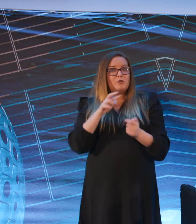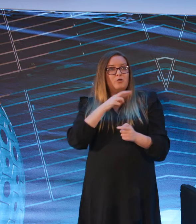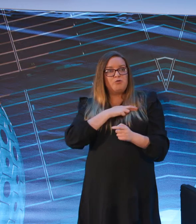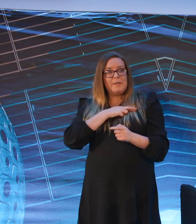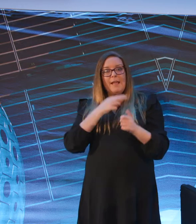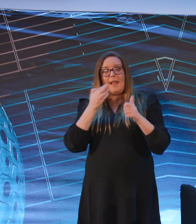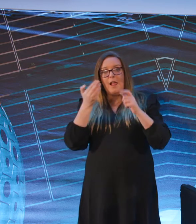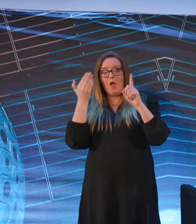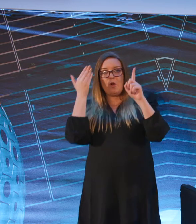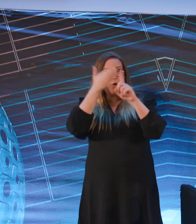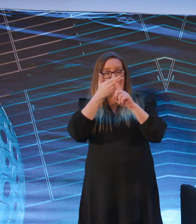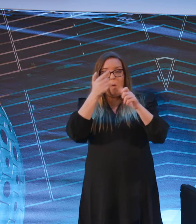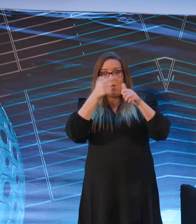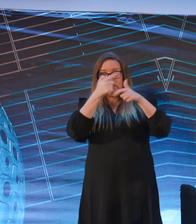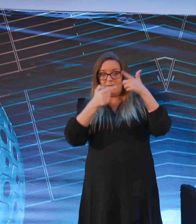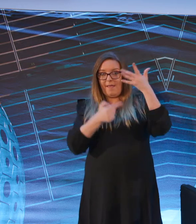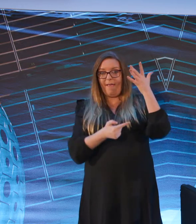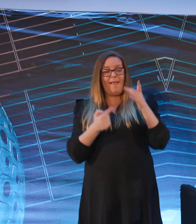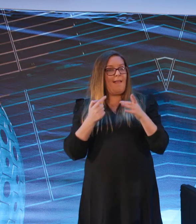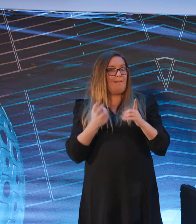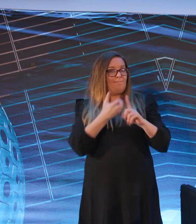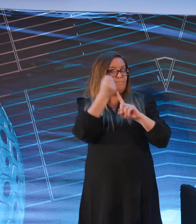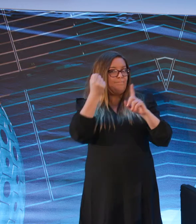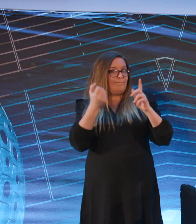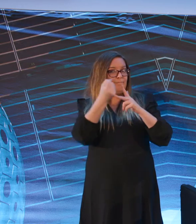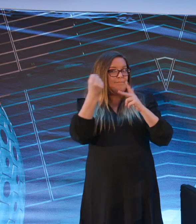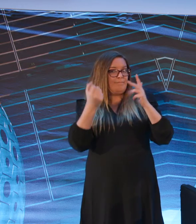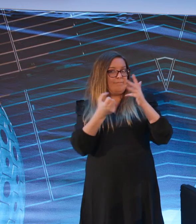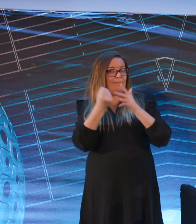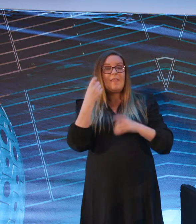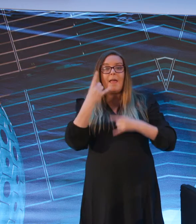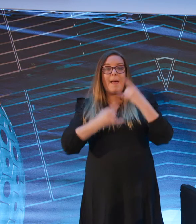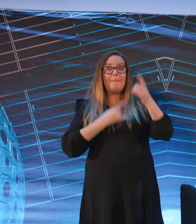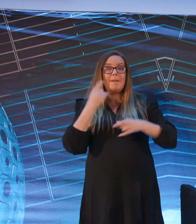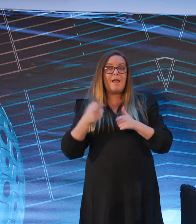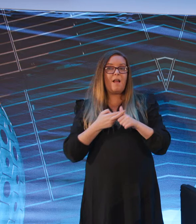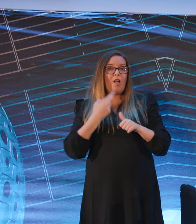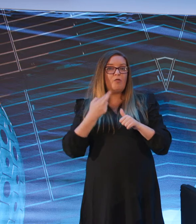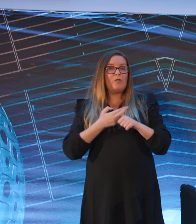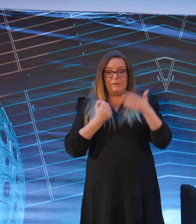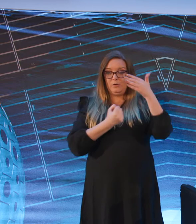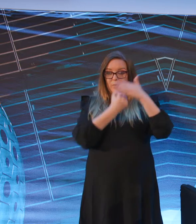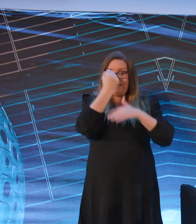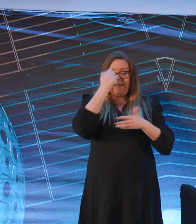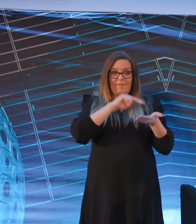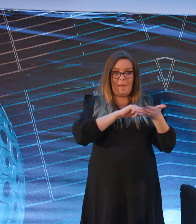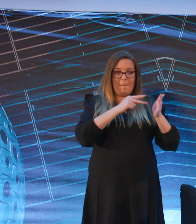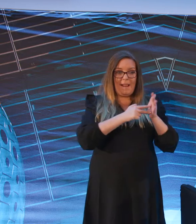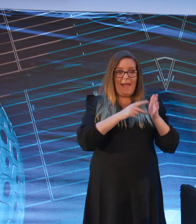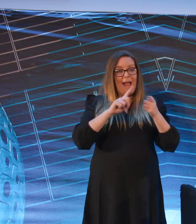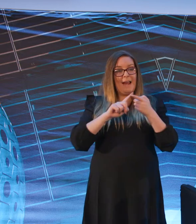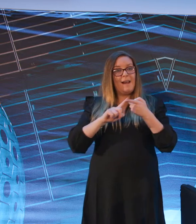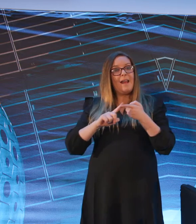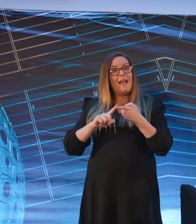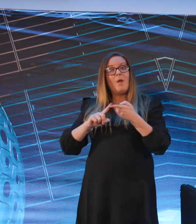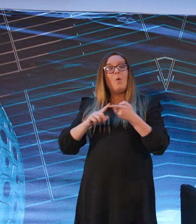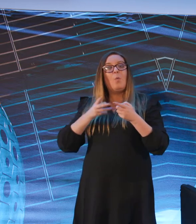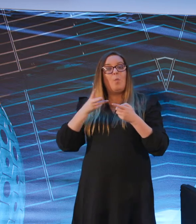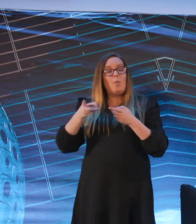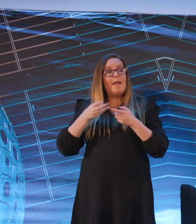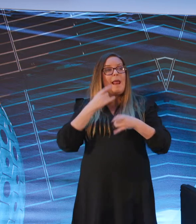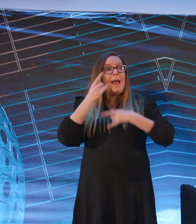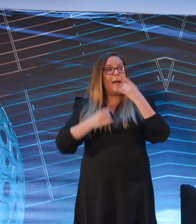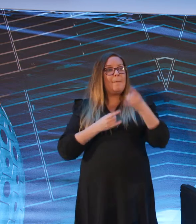goals is already underway. The success of the plan and the university hinges on dialogue and collaboration, and today's